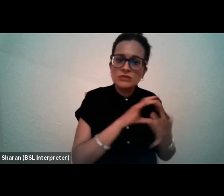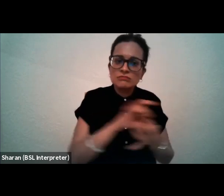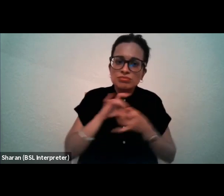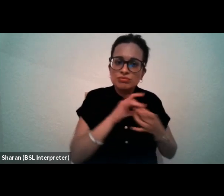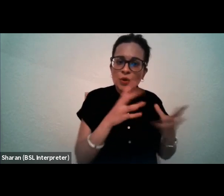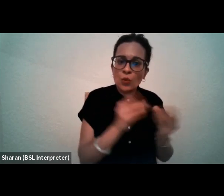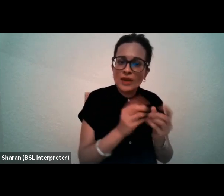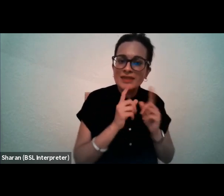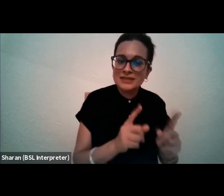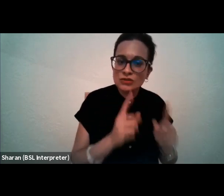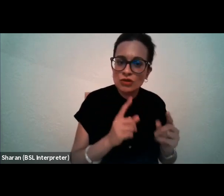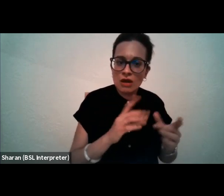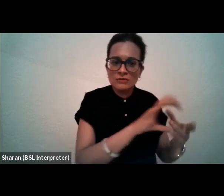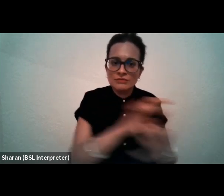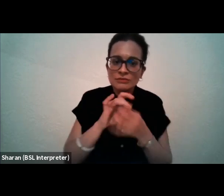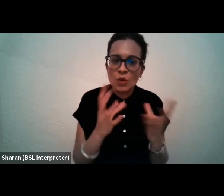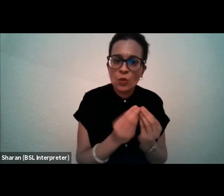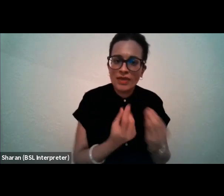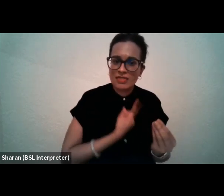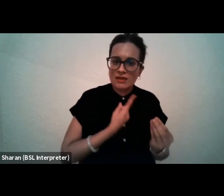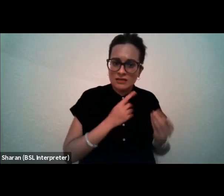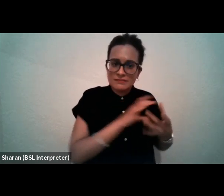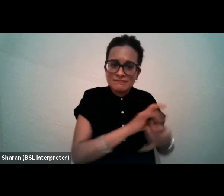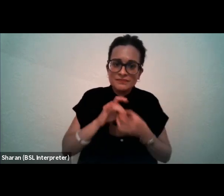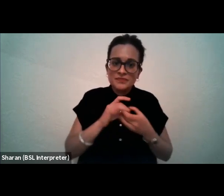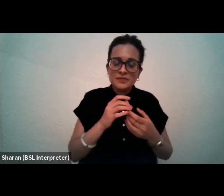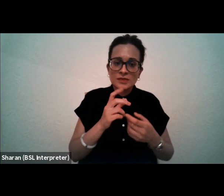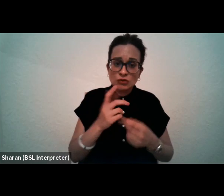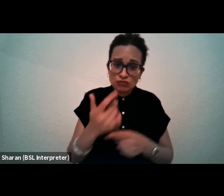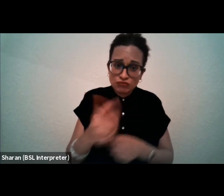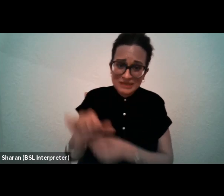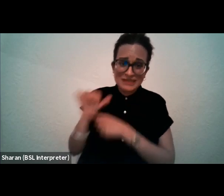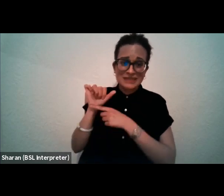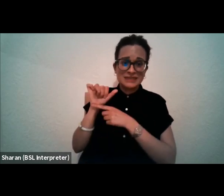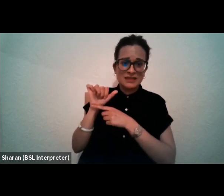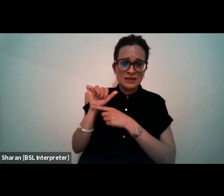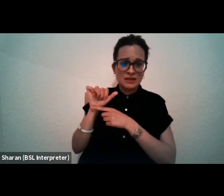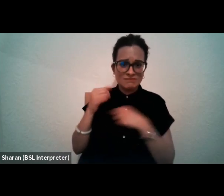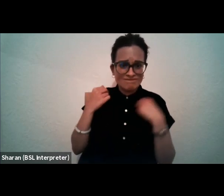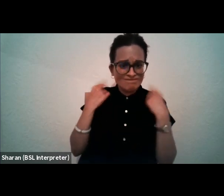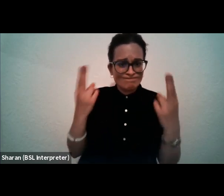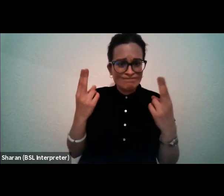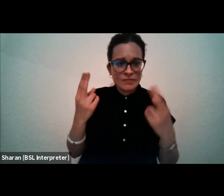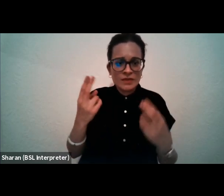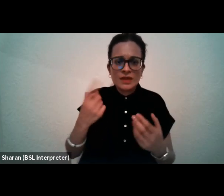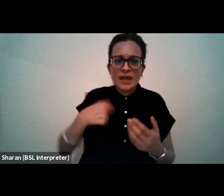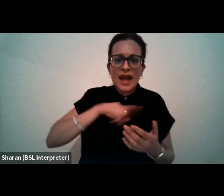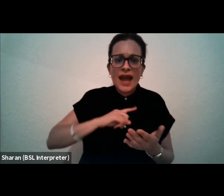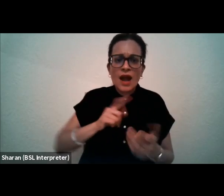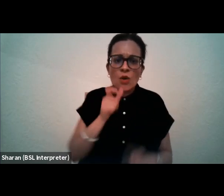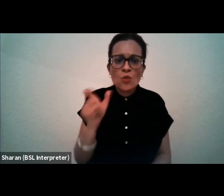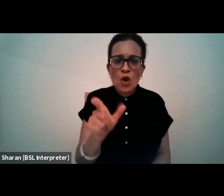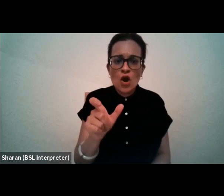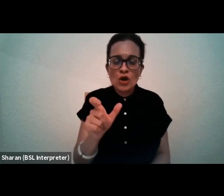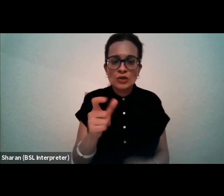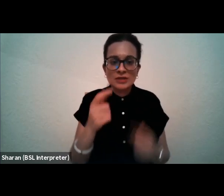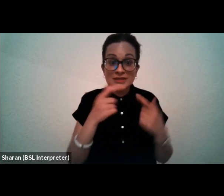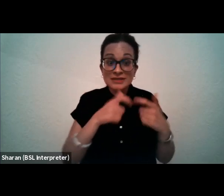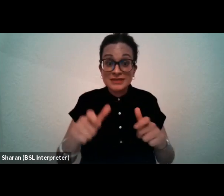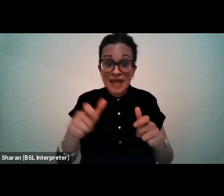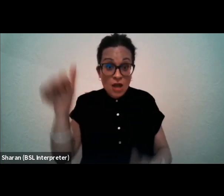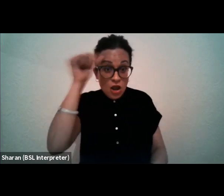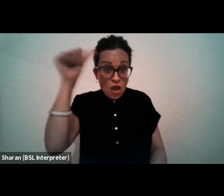teachers, solidarity with ourselves. Let's resist and survive. And I think our watchword is, when they say stay alert, our watchword